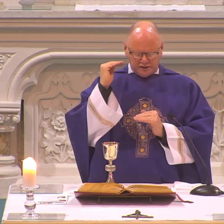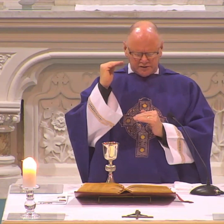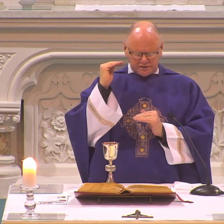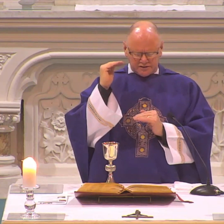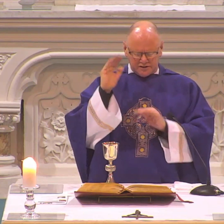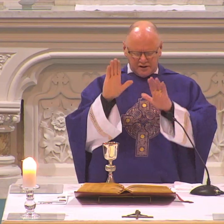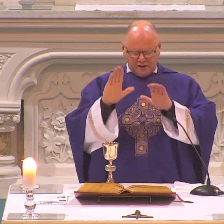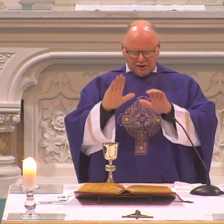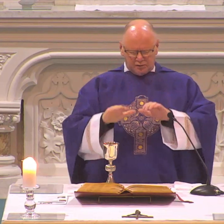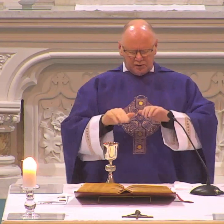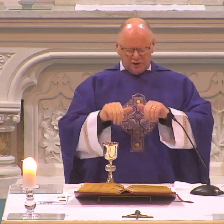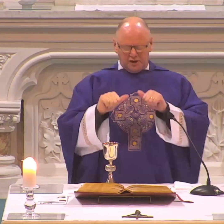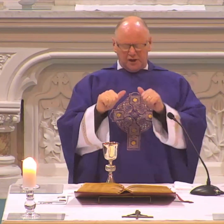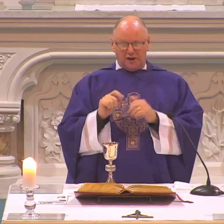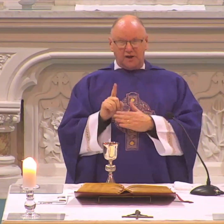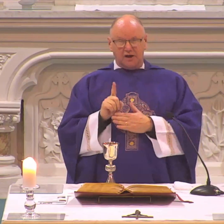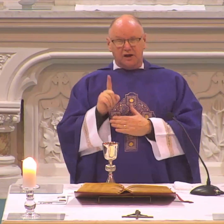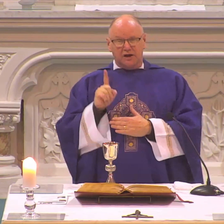highest.